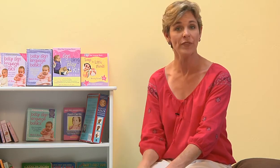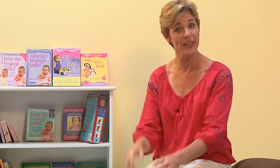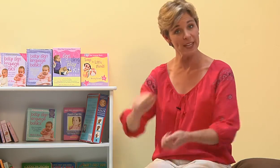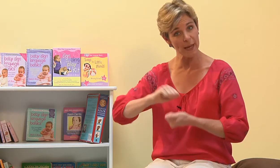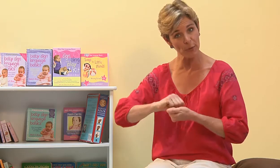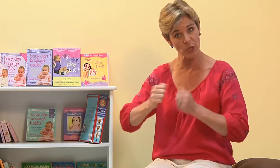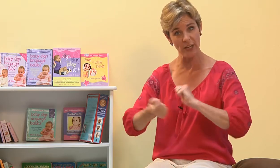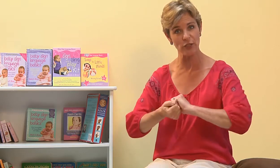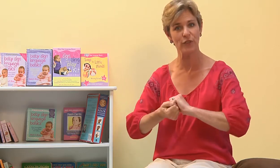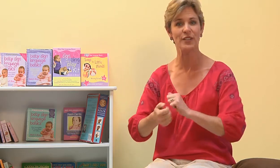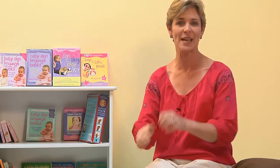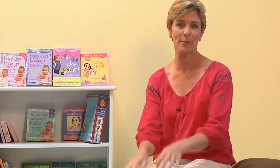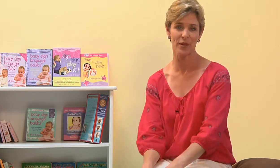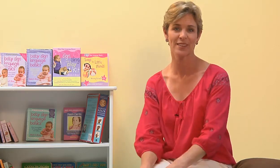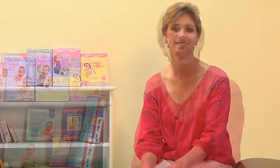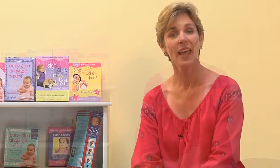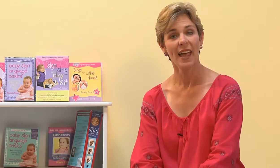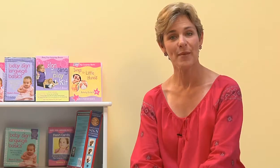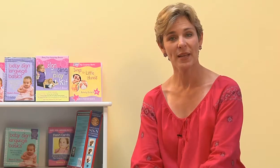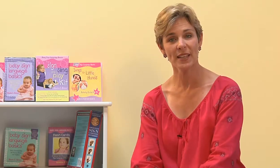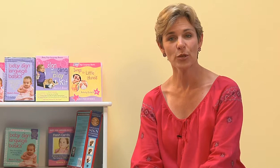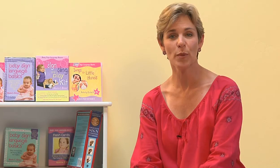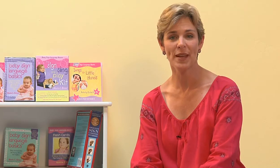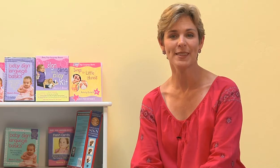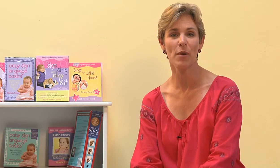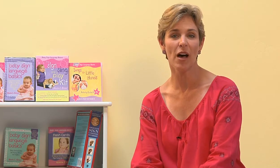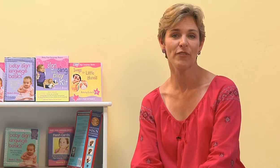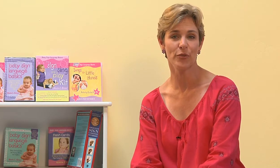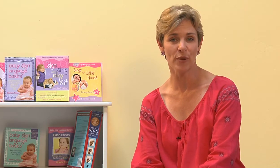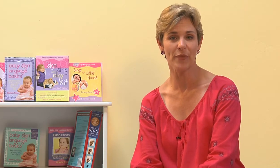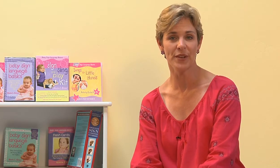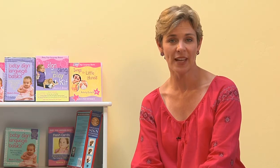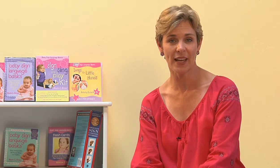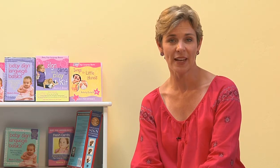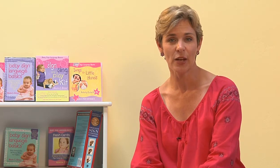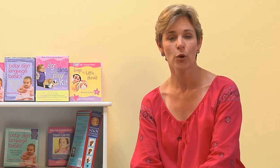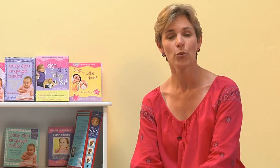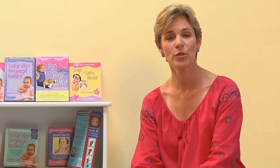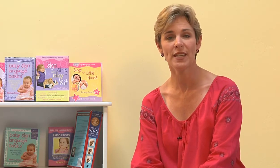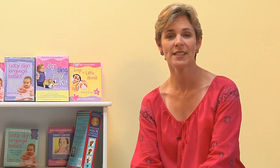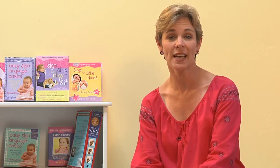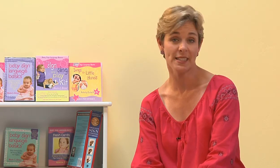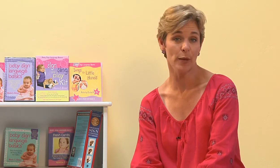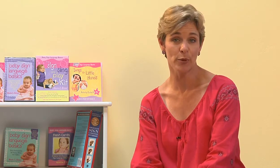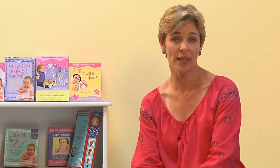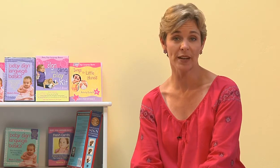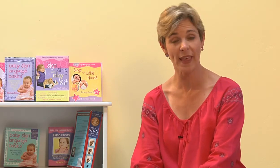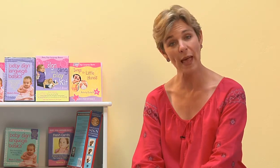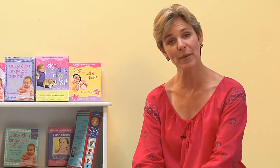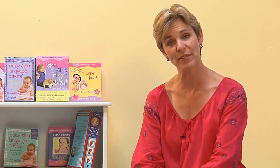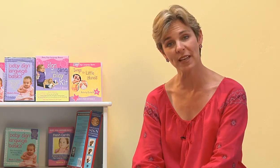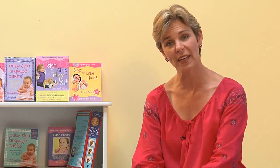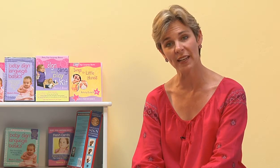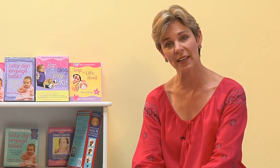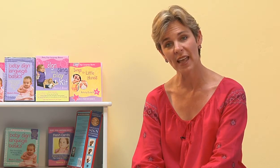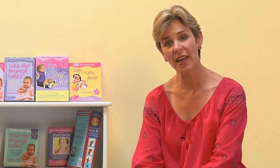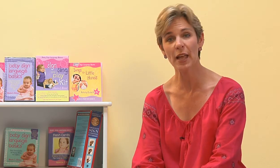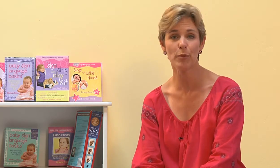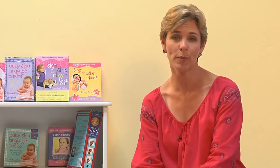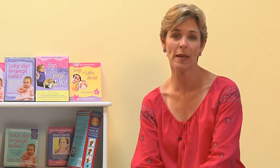need a diaper change, for example. And because you repeat them often throughout the day, routine signs help you get into the habit of signing and help your baby